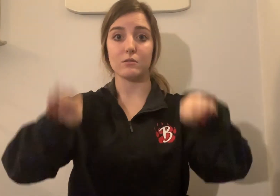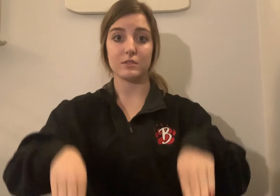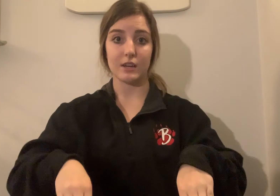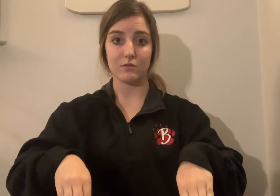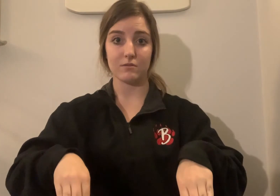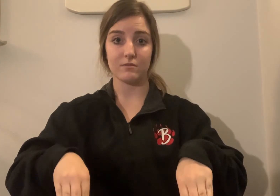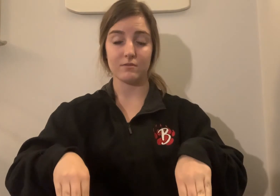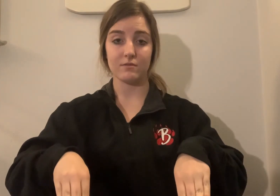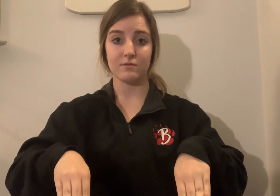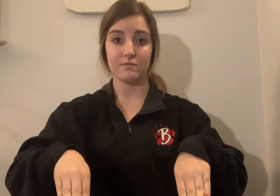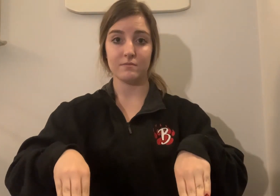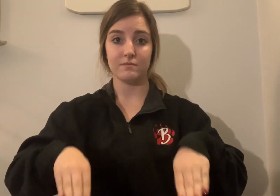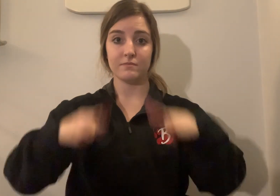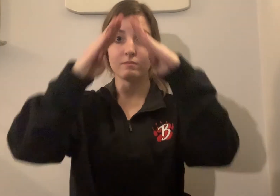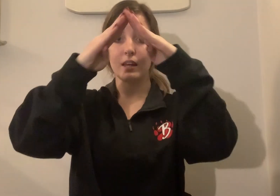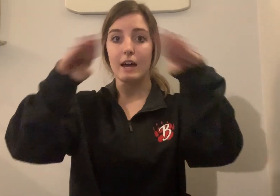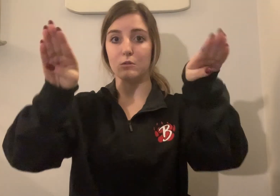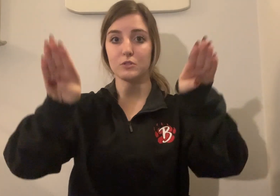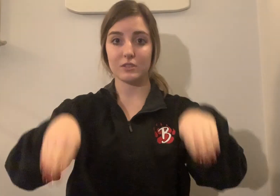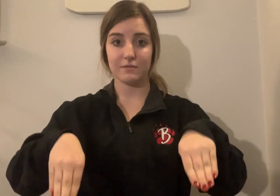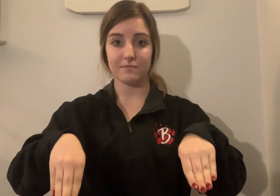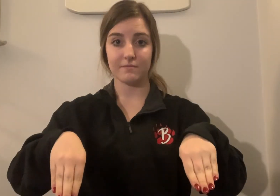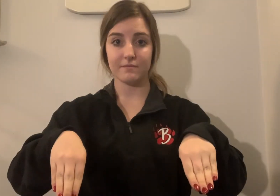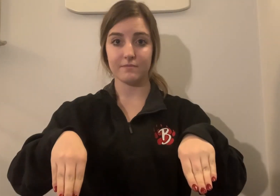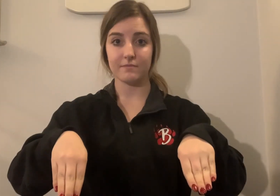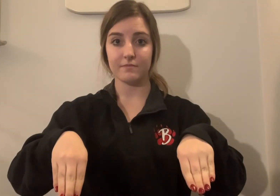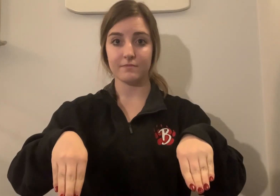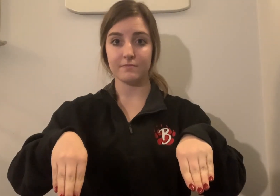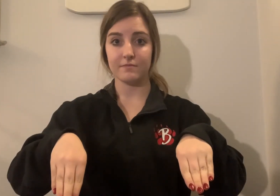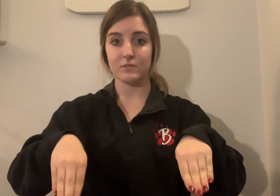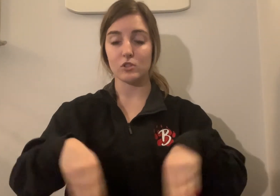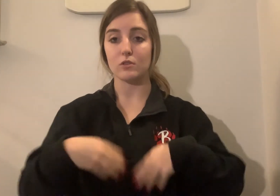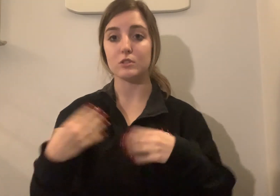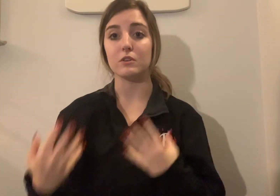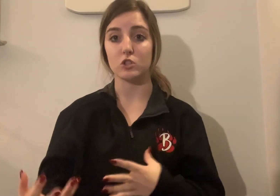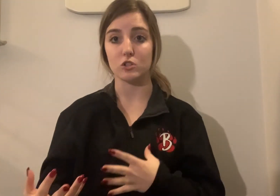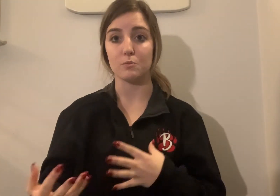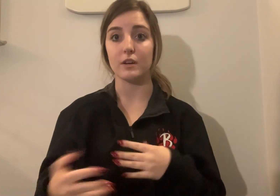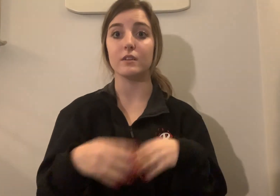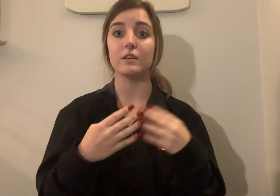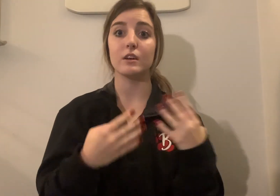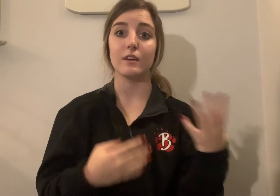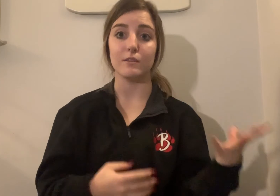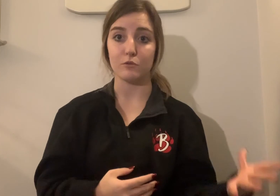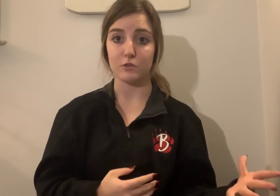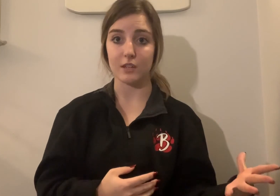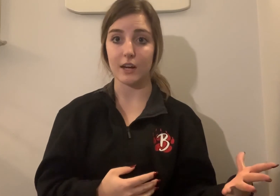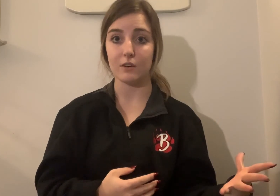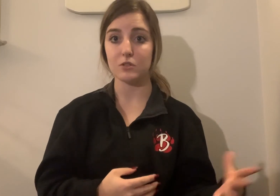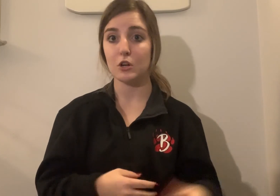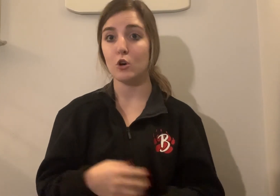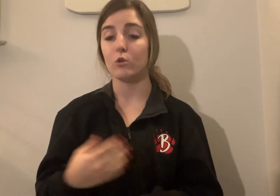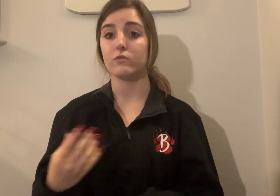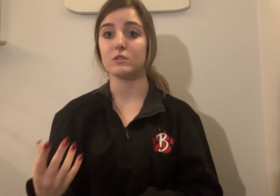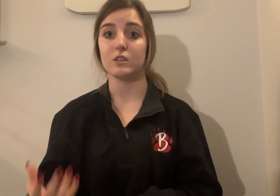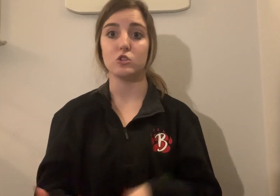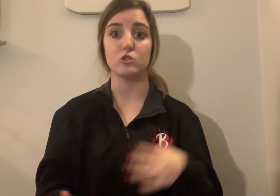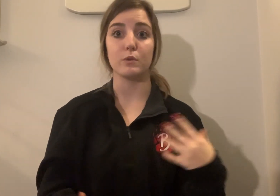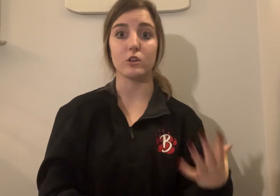down. House. So you could spell gingerbread and then refer to house, or if you want to say gingerbread cookies,